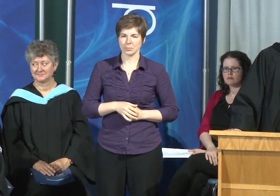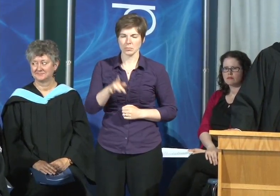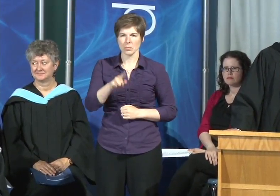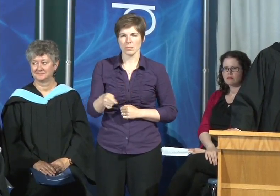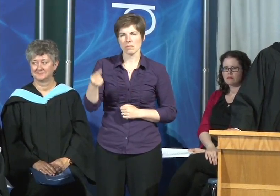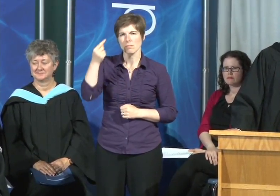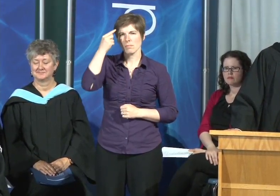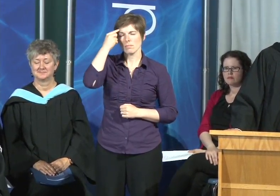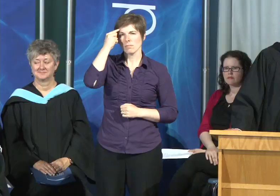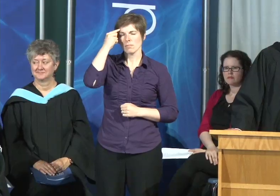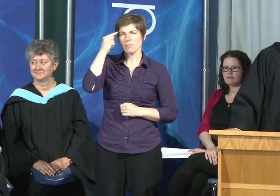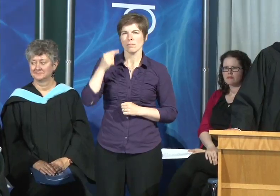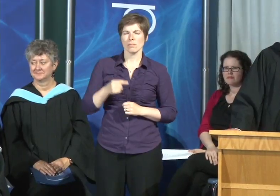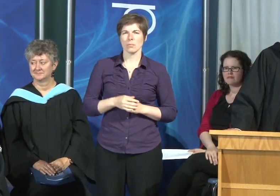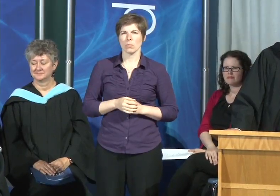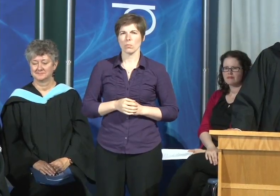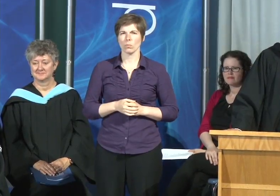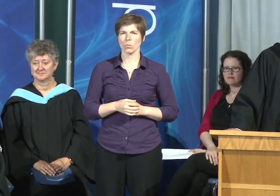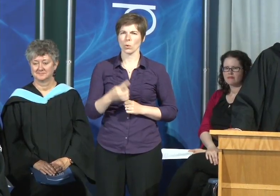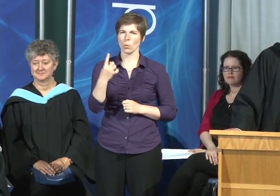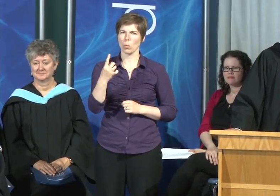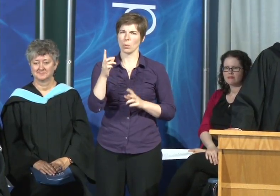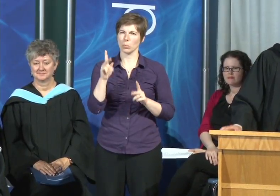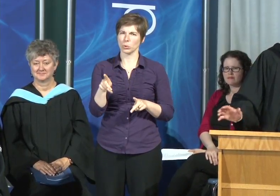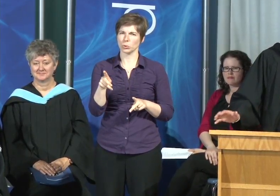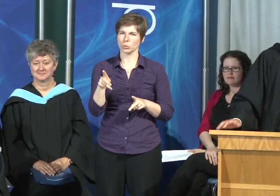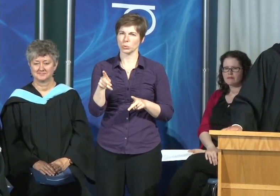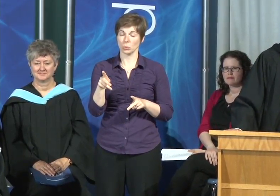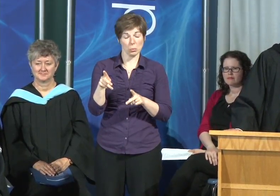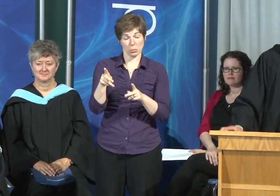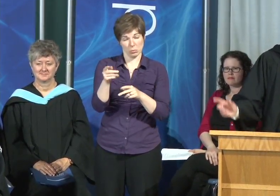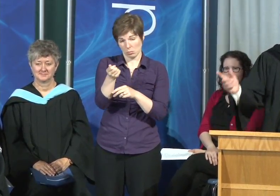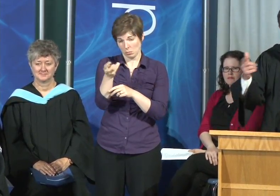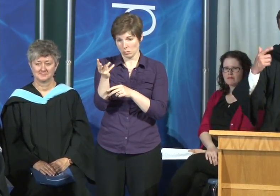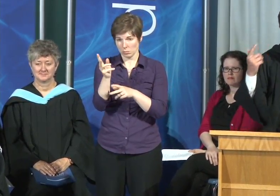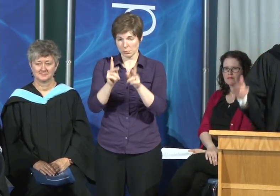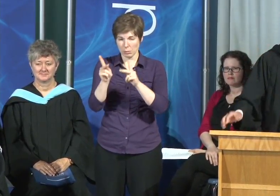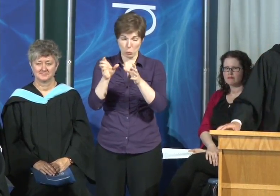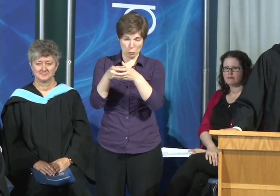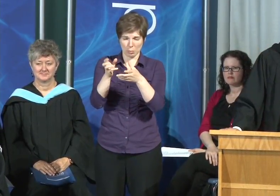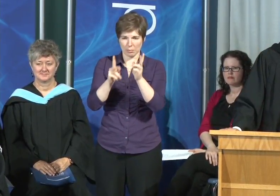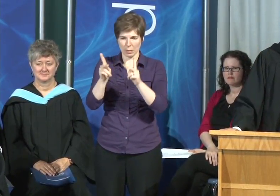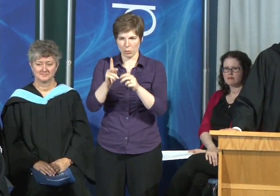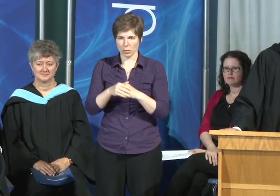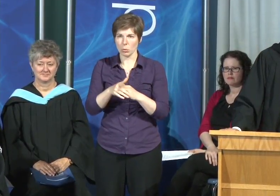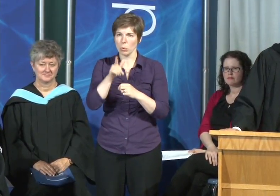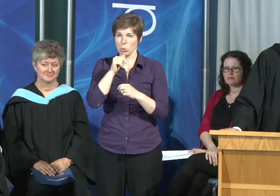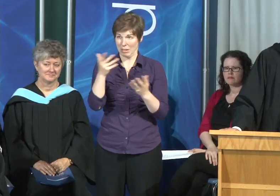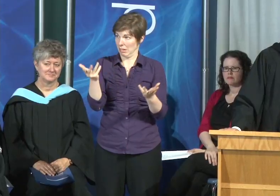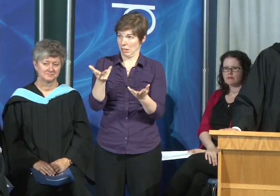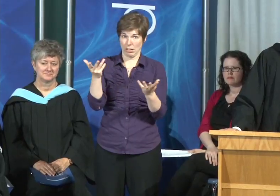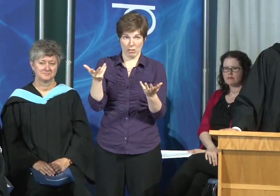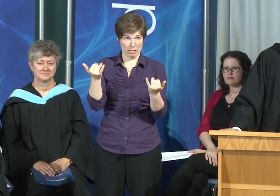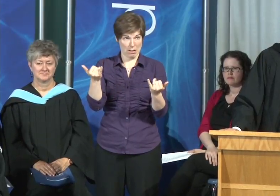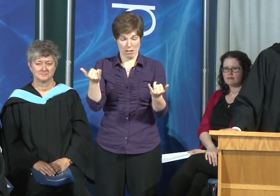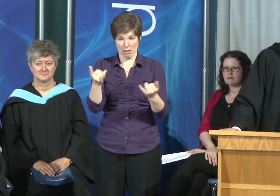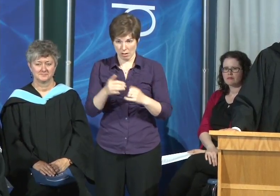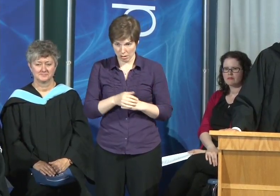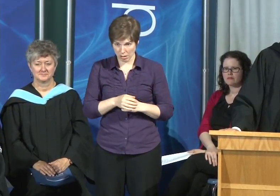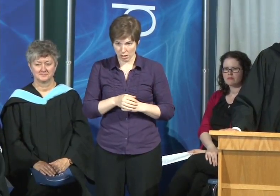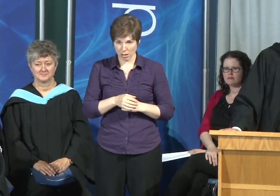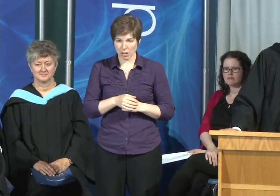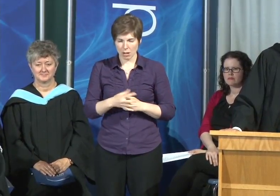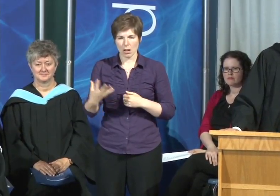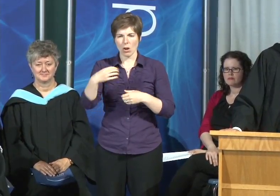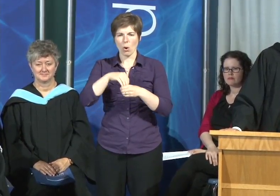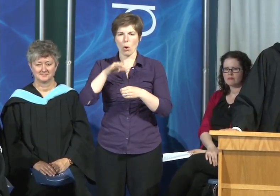second to think of a person or a group of persons in this auditorium this afternoon who've been part of your